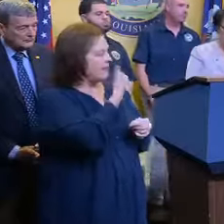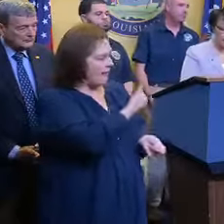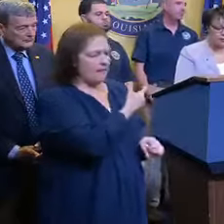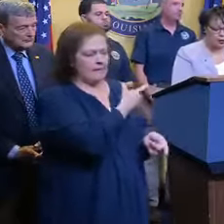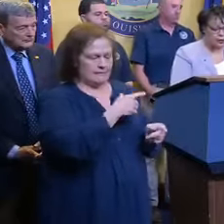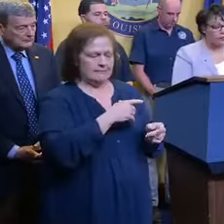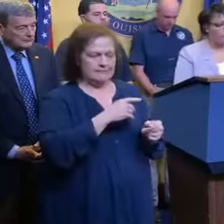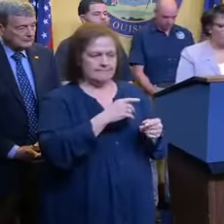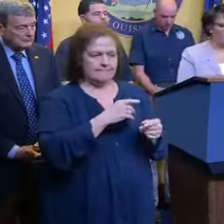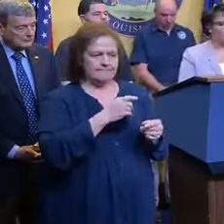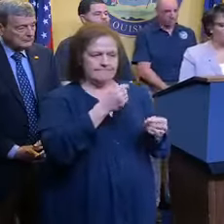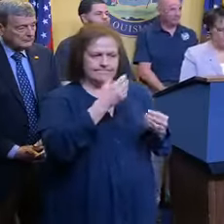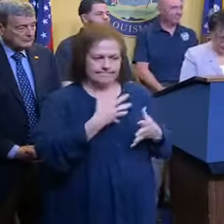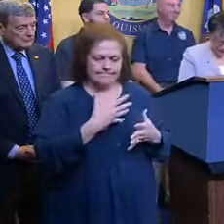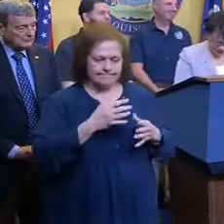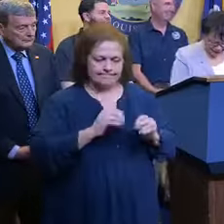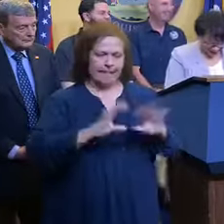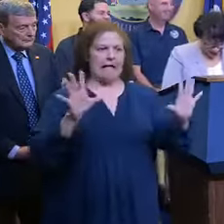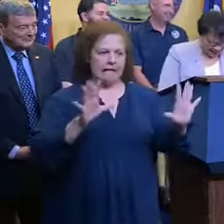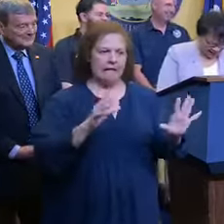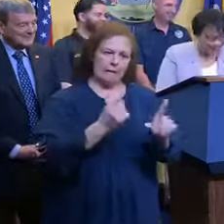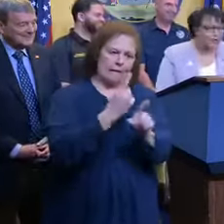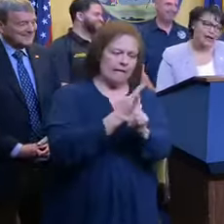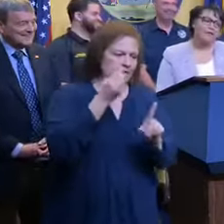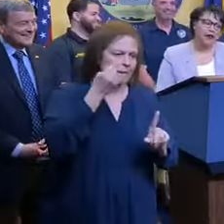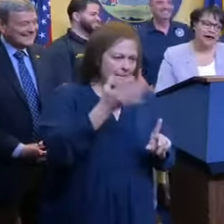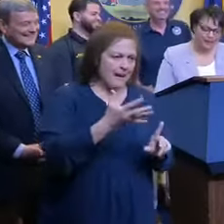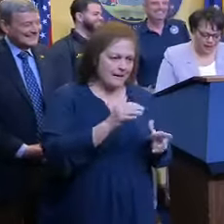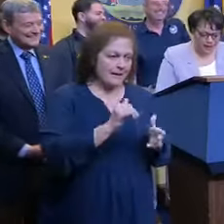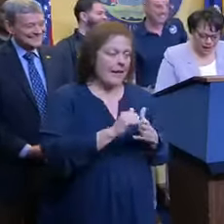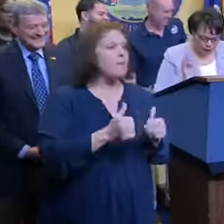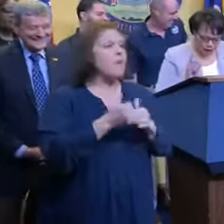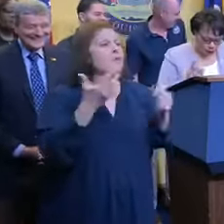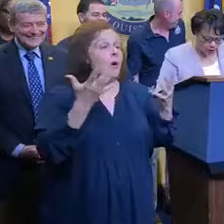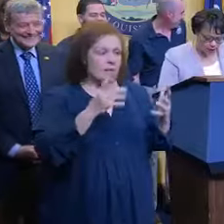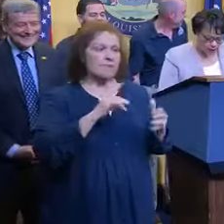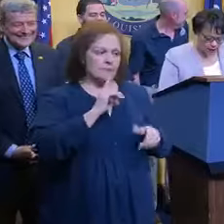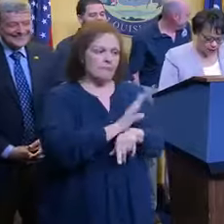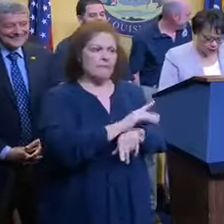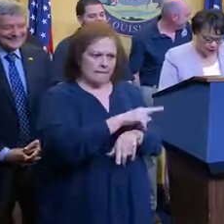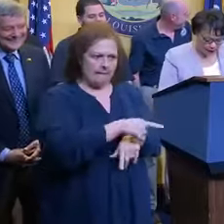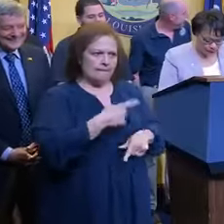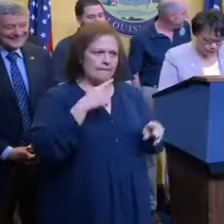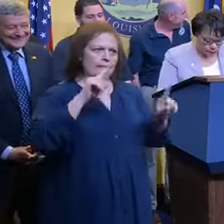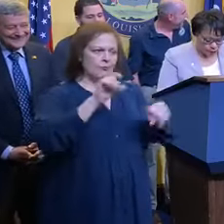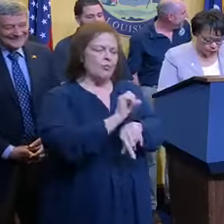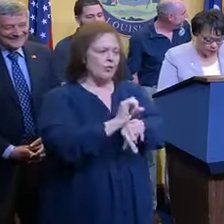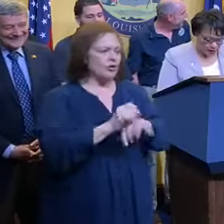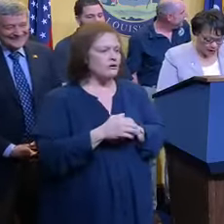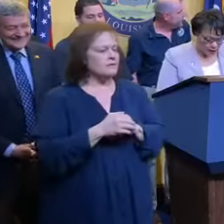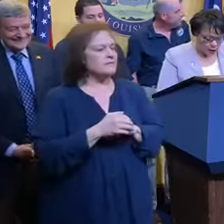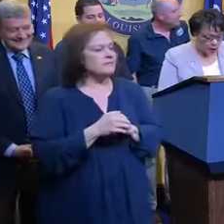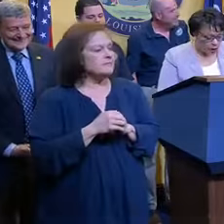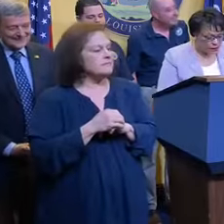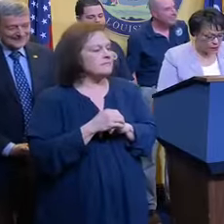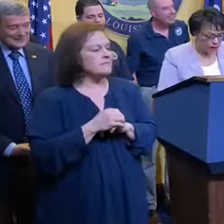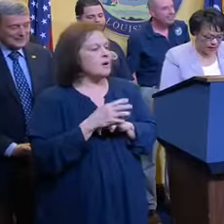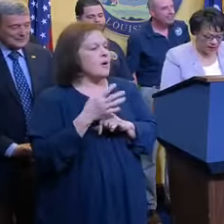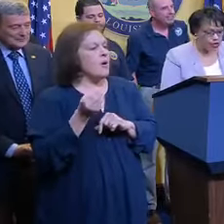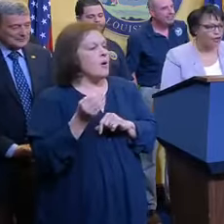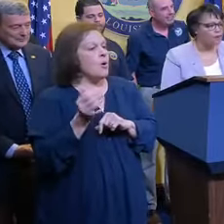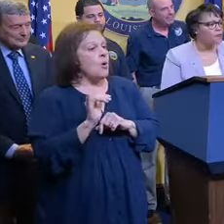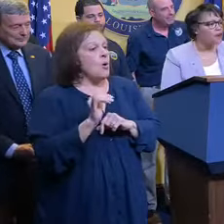that. What I do know is that it works. That's the main thing, and of course, getting it right. So with that, I'm going to